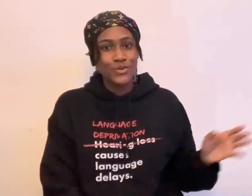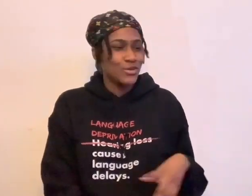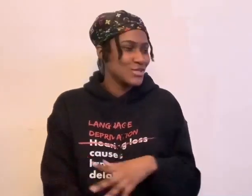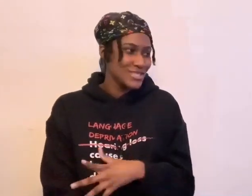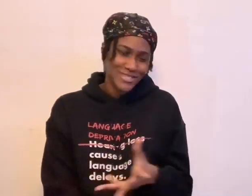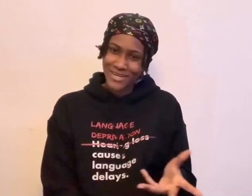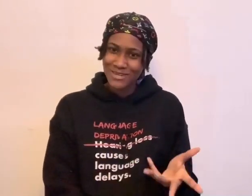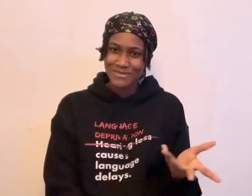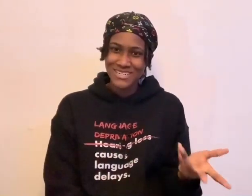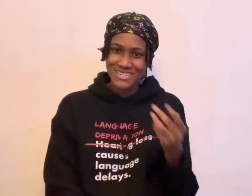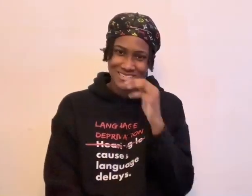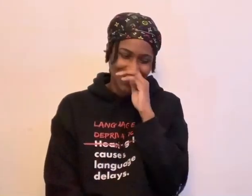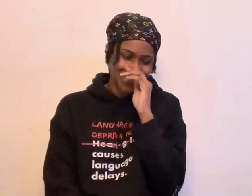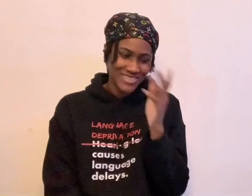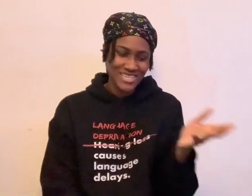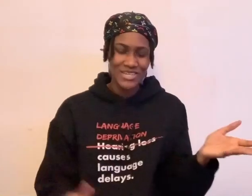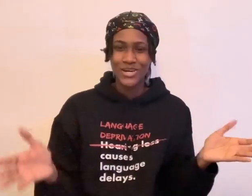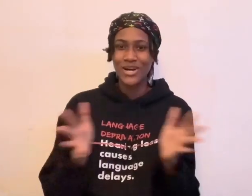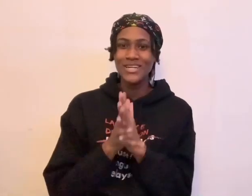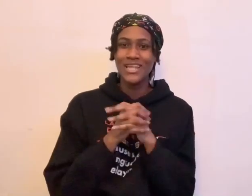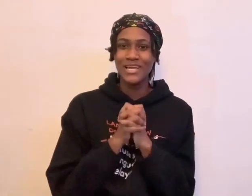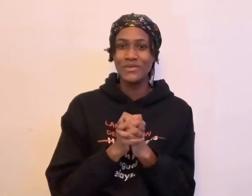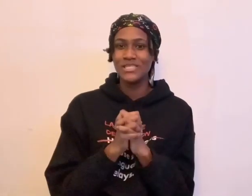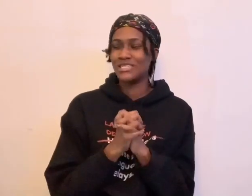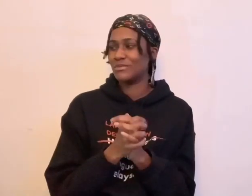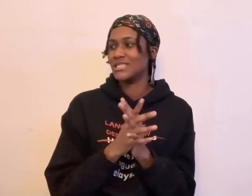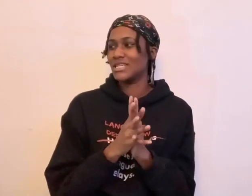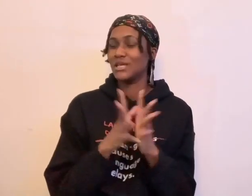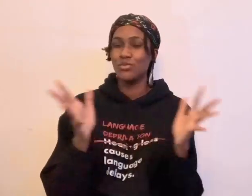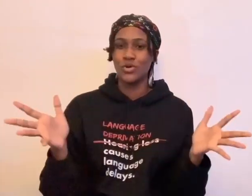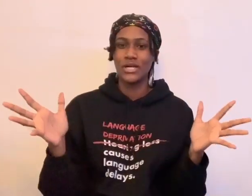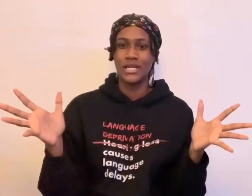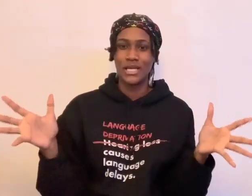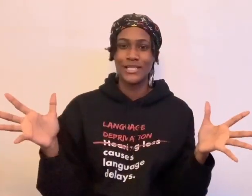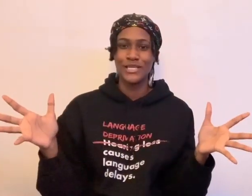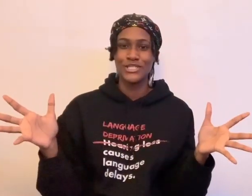usually share our words, man. Our language is basically broken English,